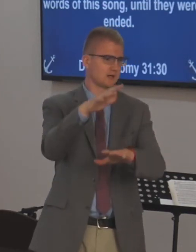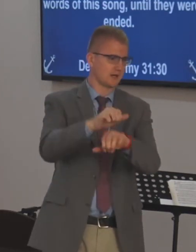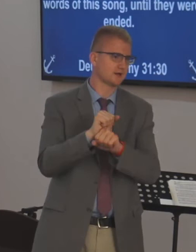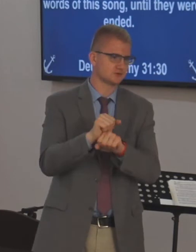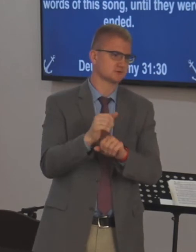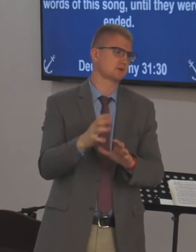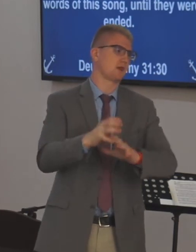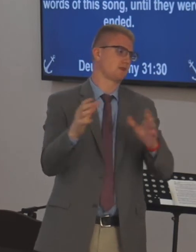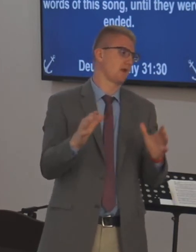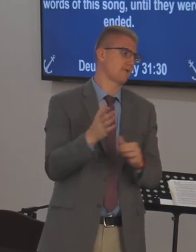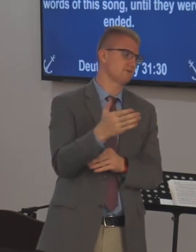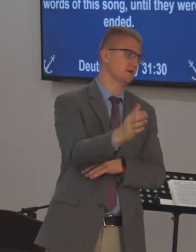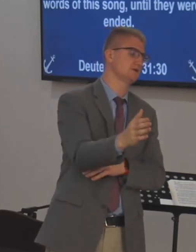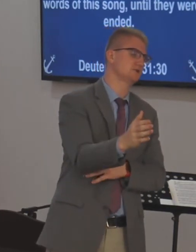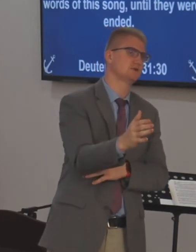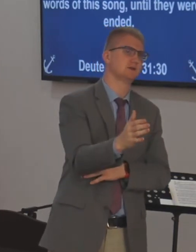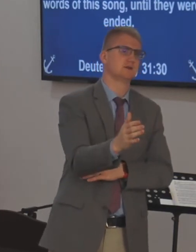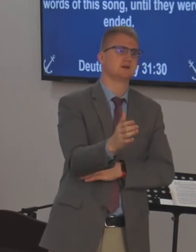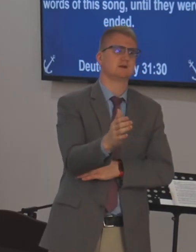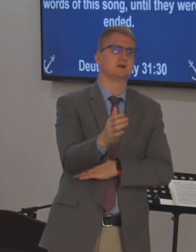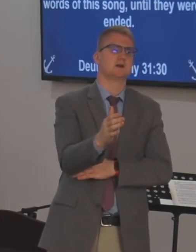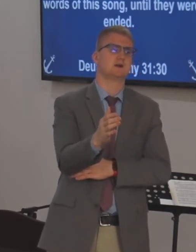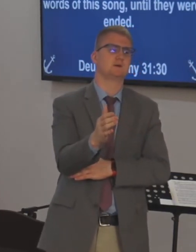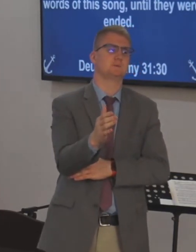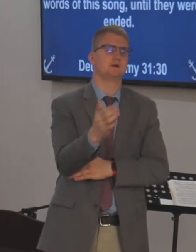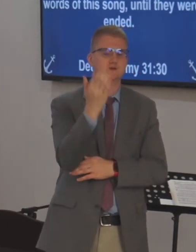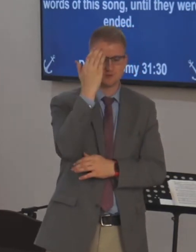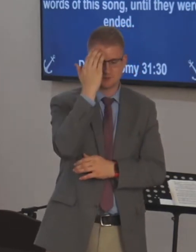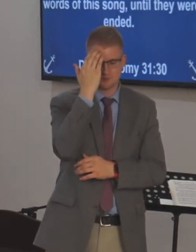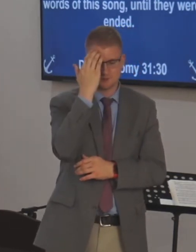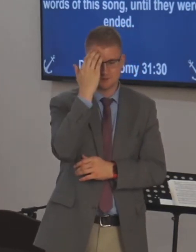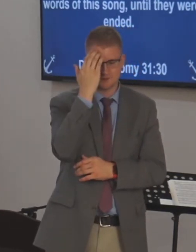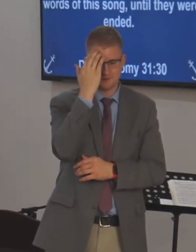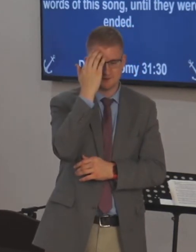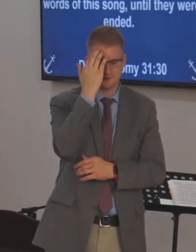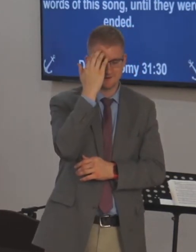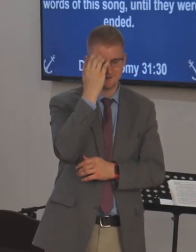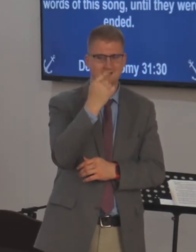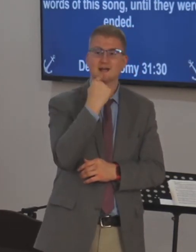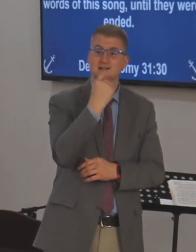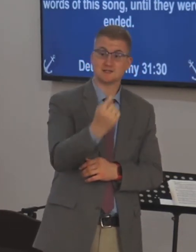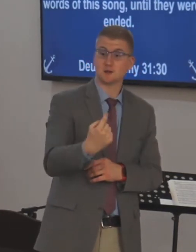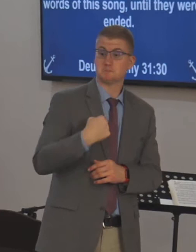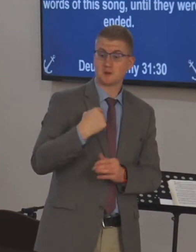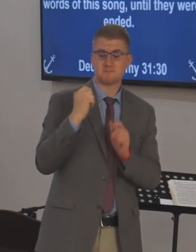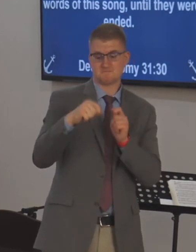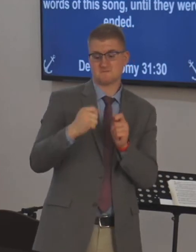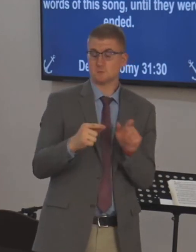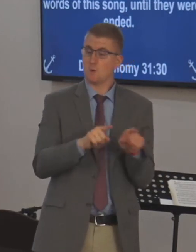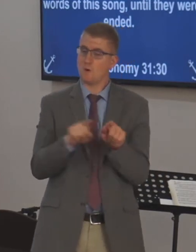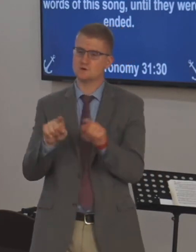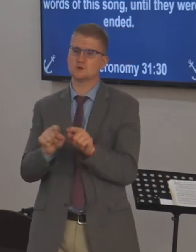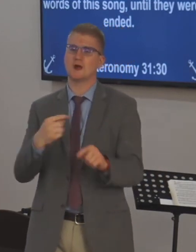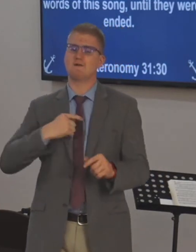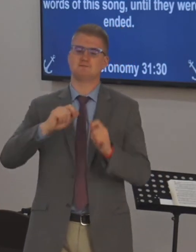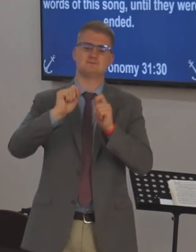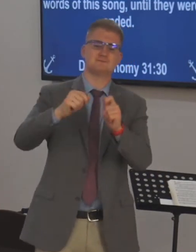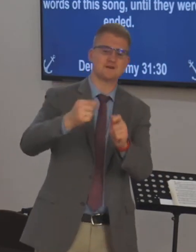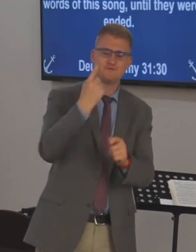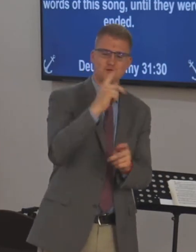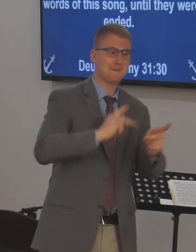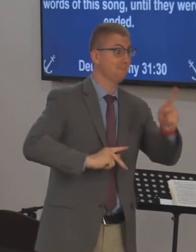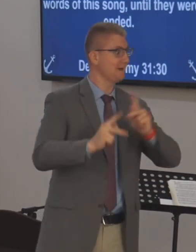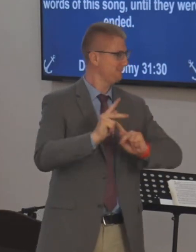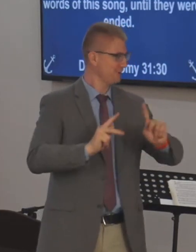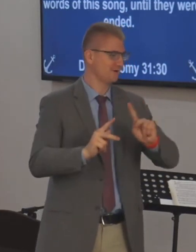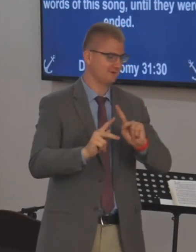anyway, I'd say, you know, I'm a fisherman too. I fish for people. I'm a fisherman for God. And I hand